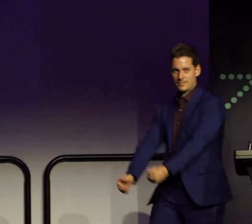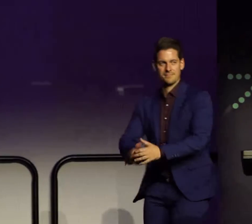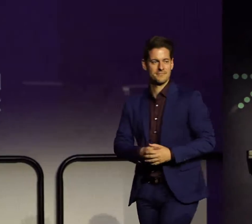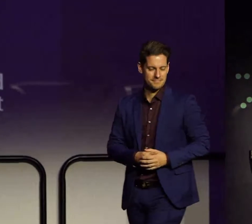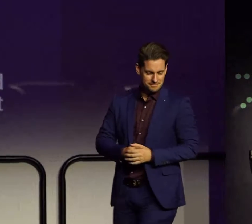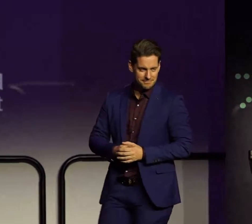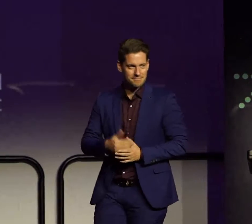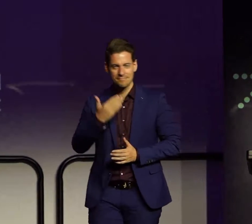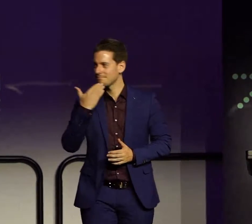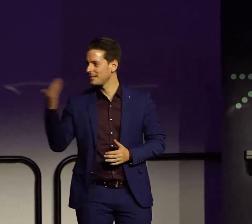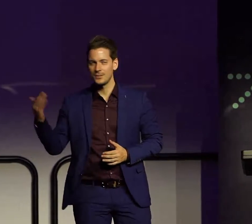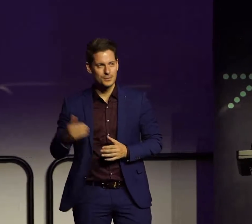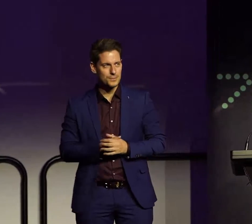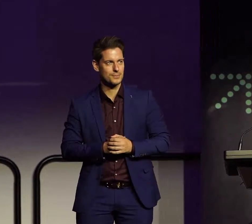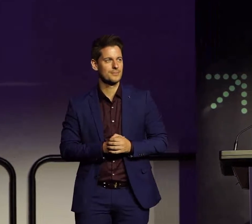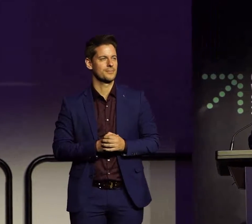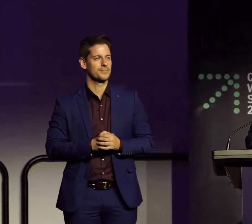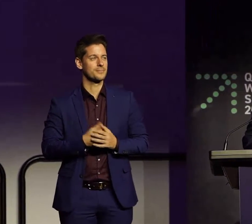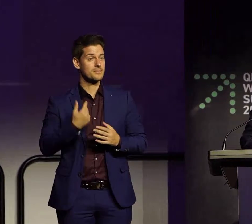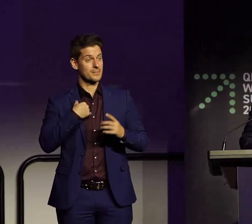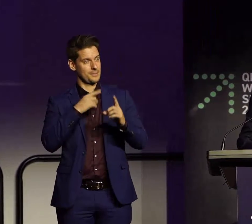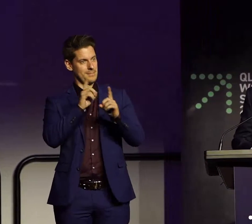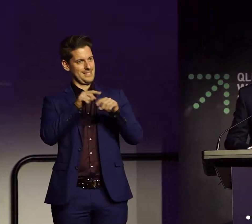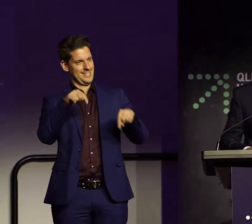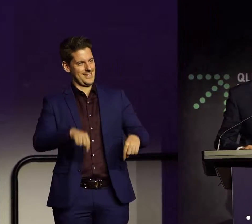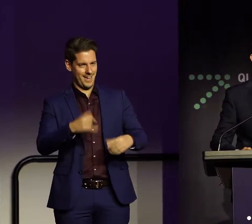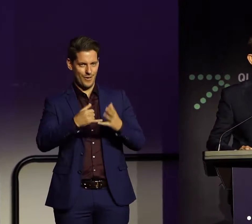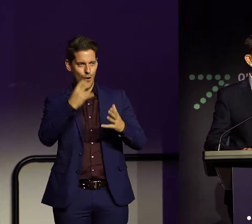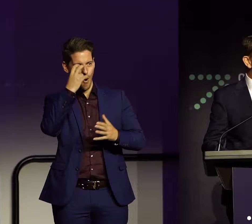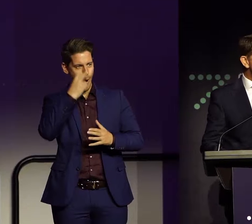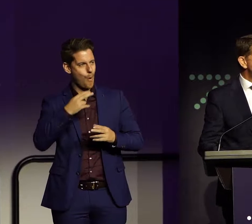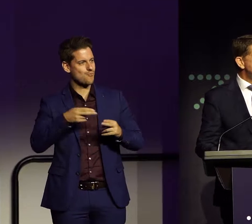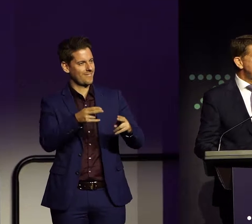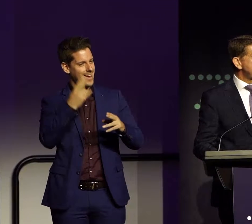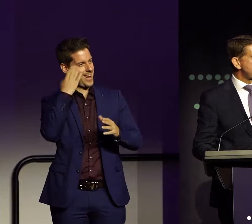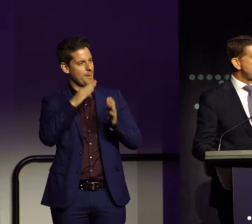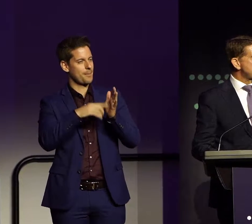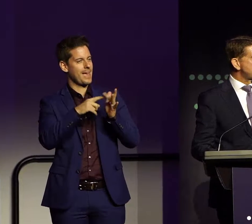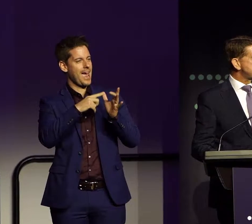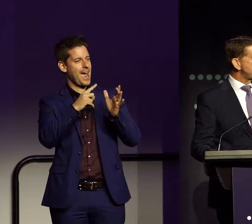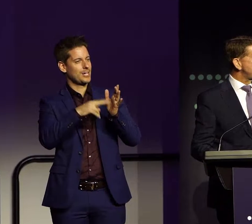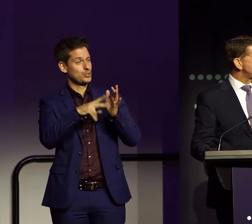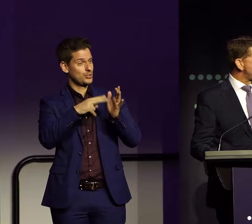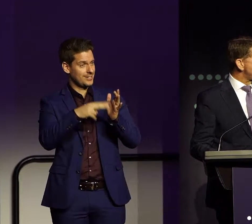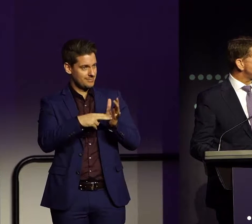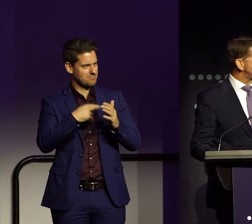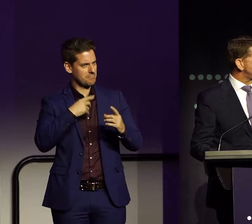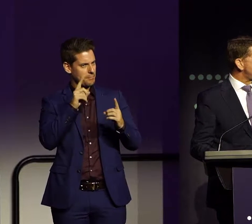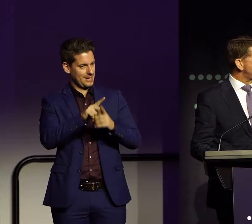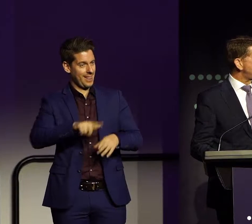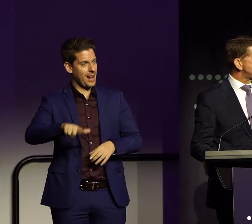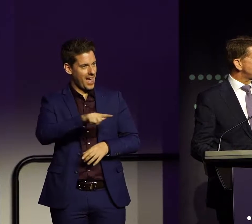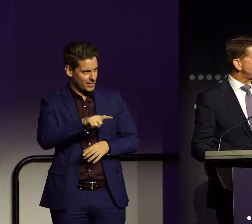Well, thanks, Ellen. And as we meet on the banks of an ancient river called Meanjin, can I acknowledge that we meet on the land of